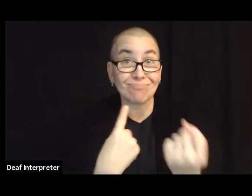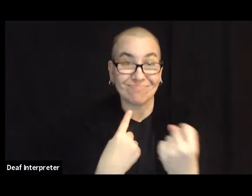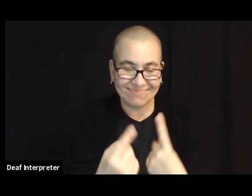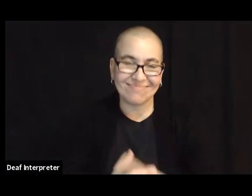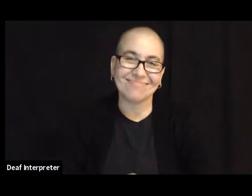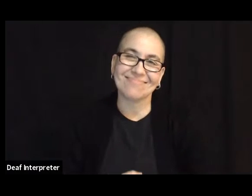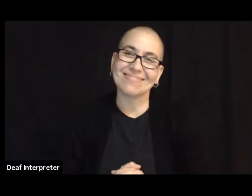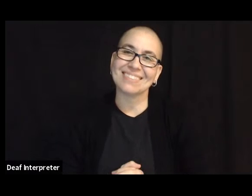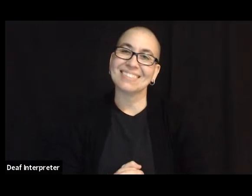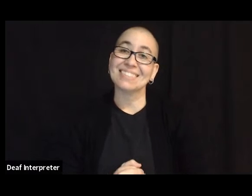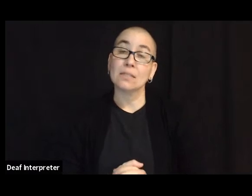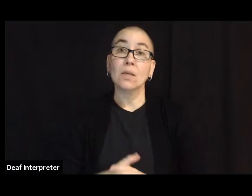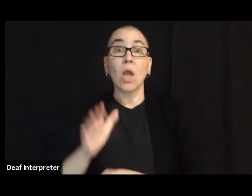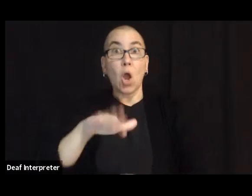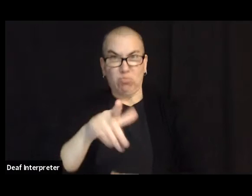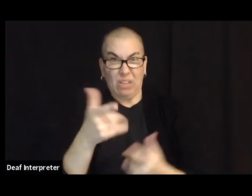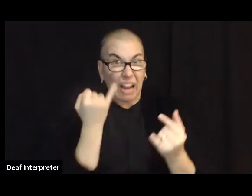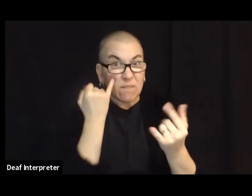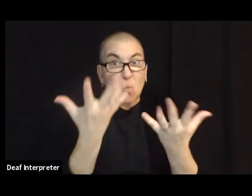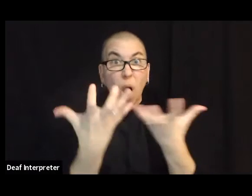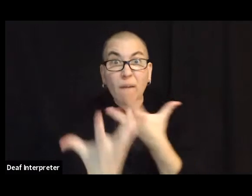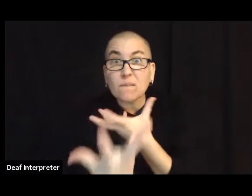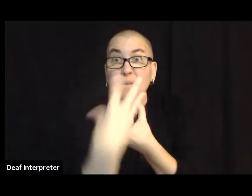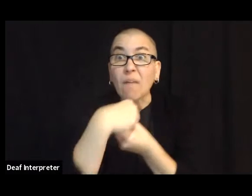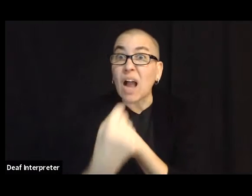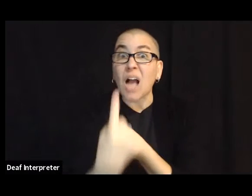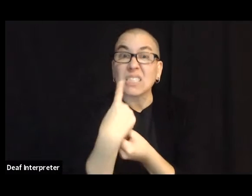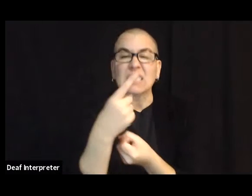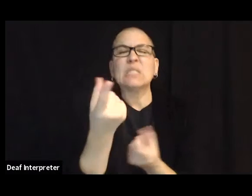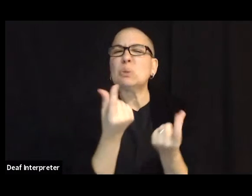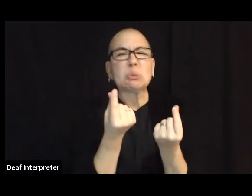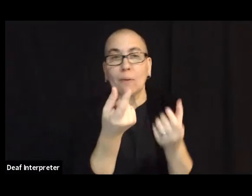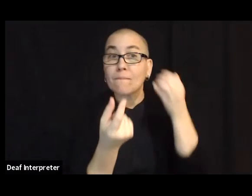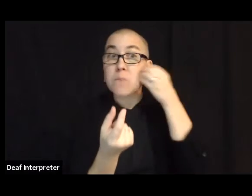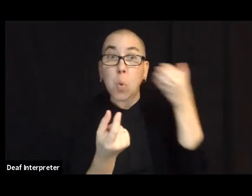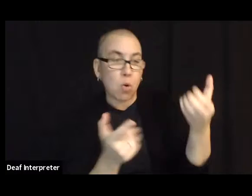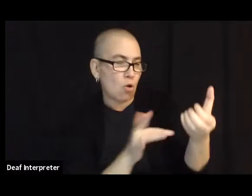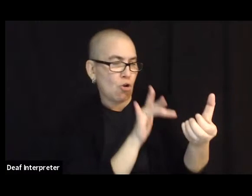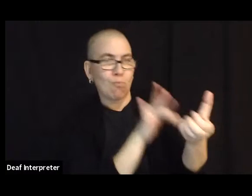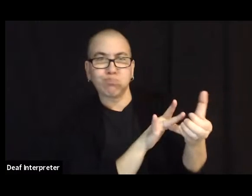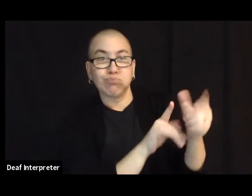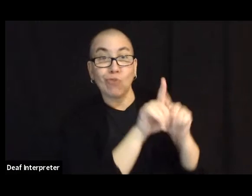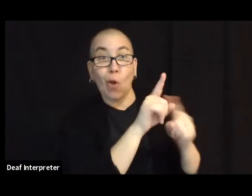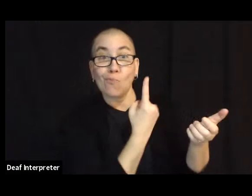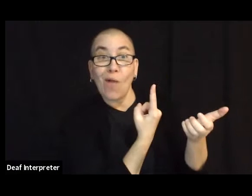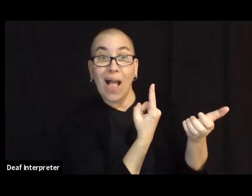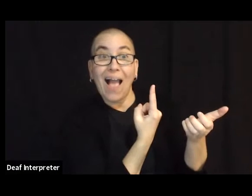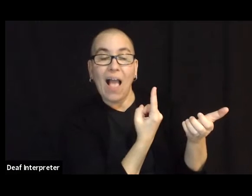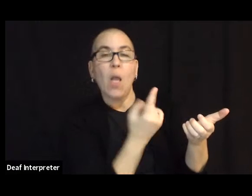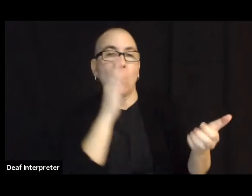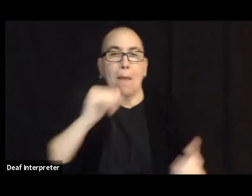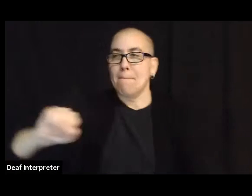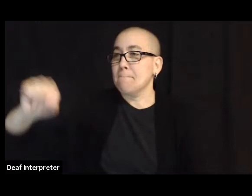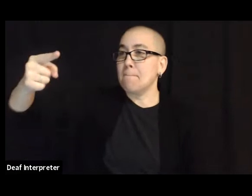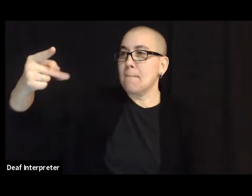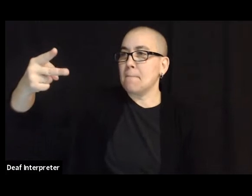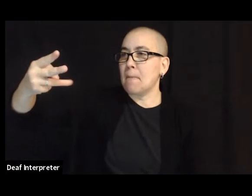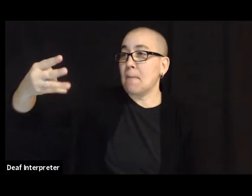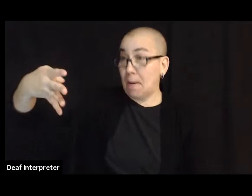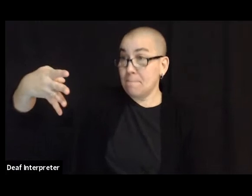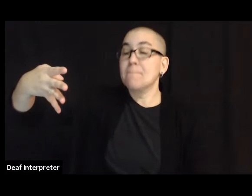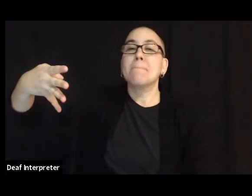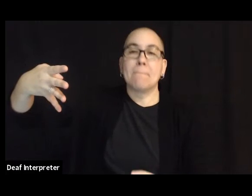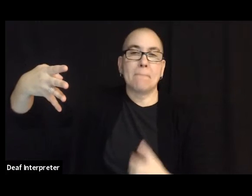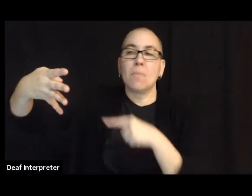your question, press the pound key. Again, if you would like to ask a question, press star, then the number 1 on your telephone